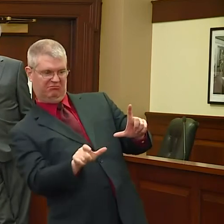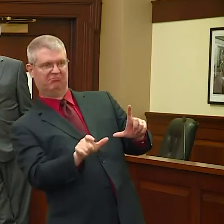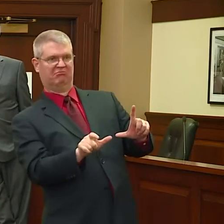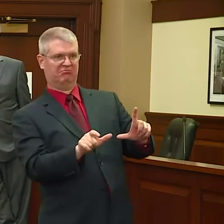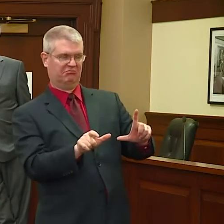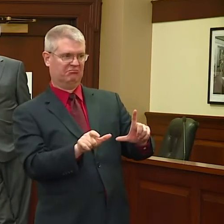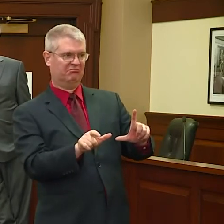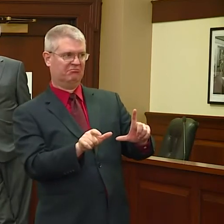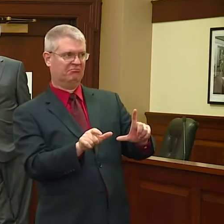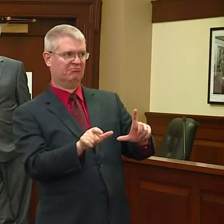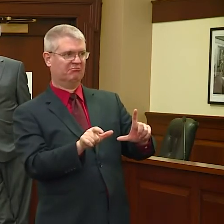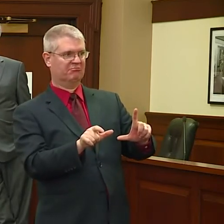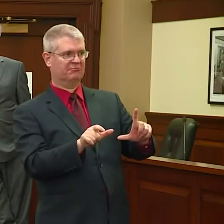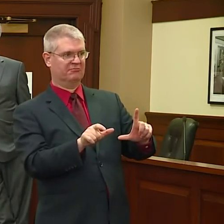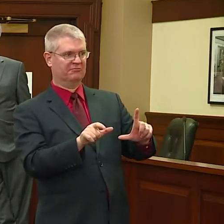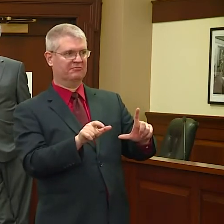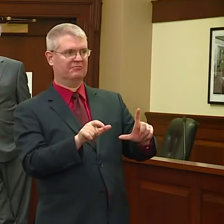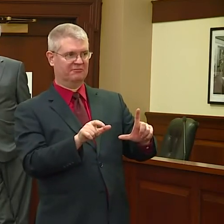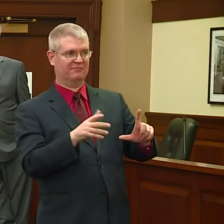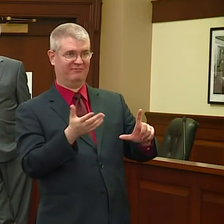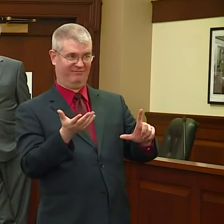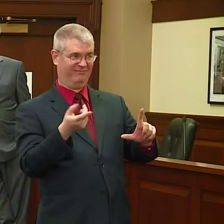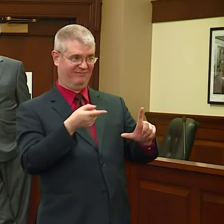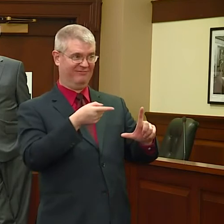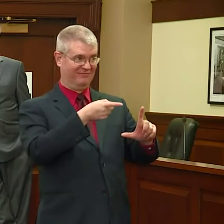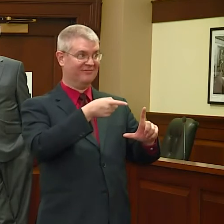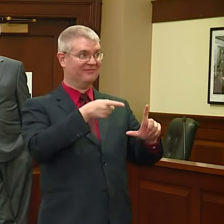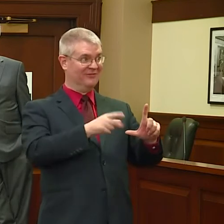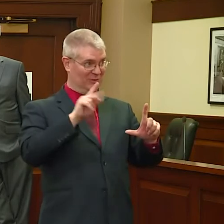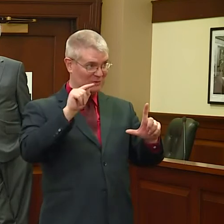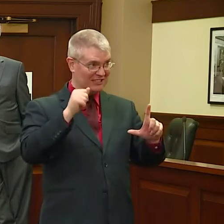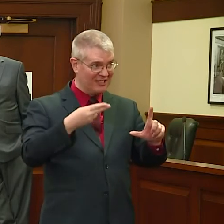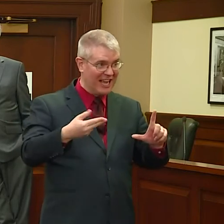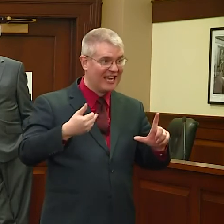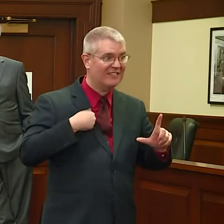the eastern part of our state. Next slide.